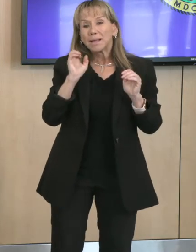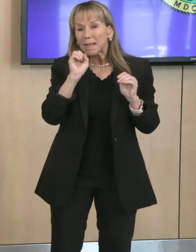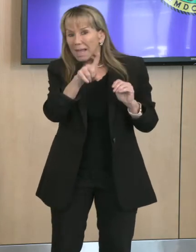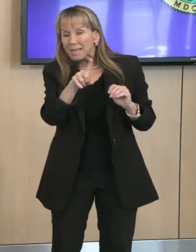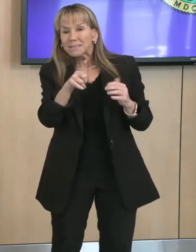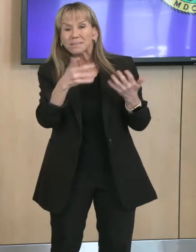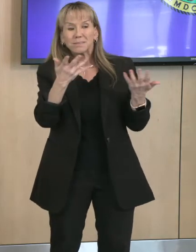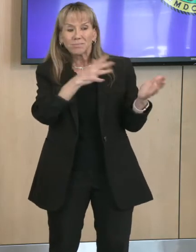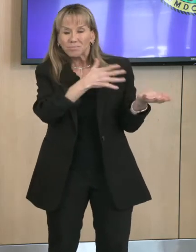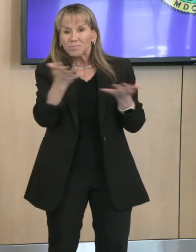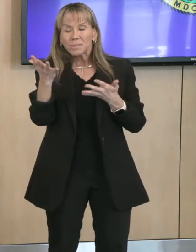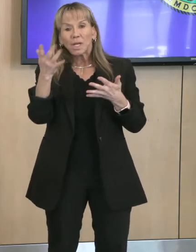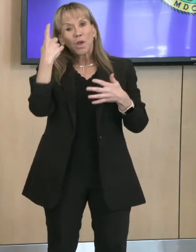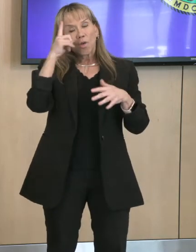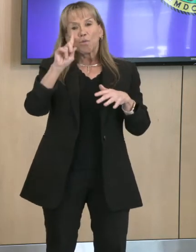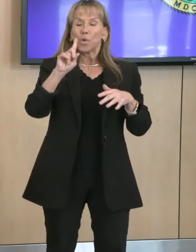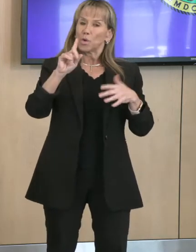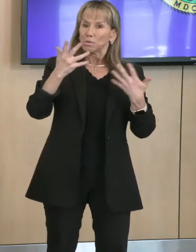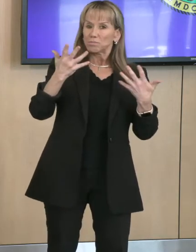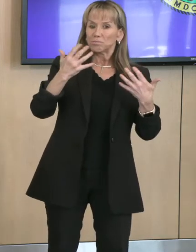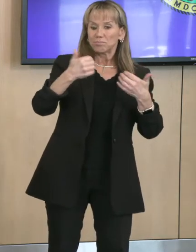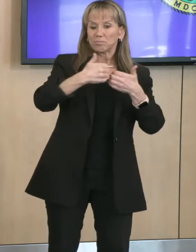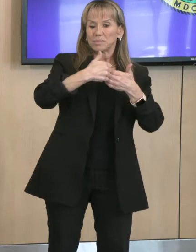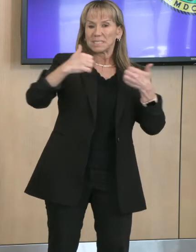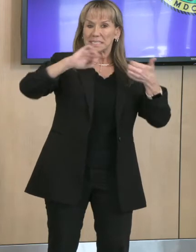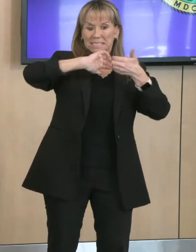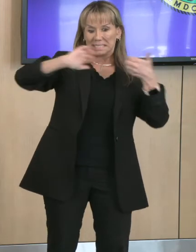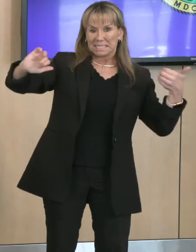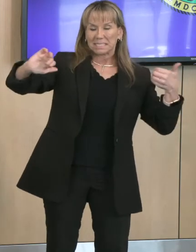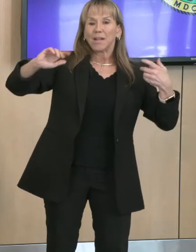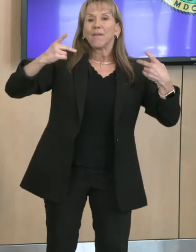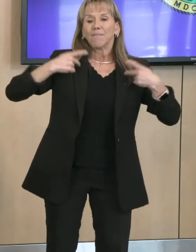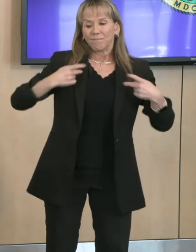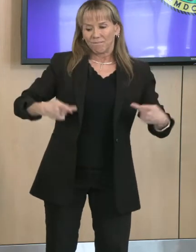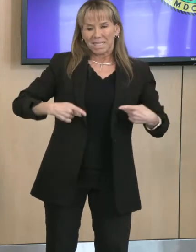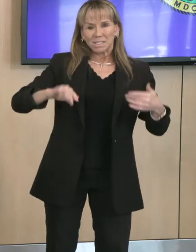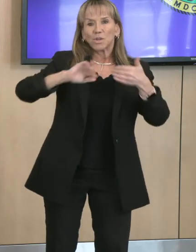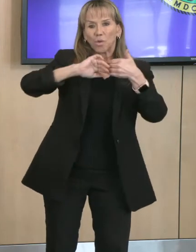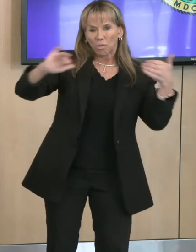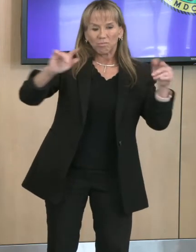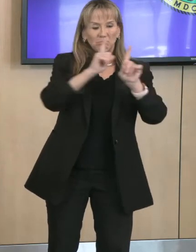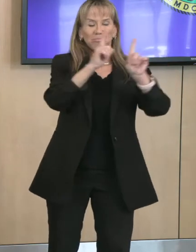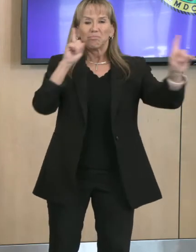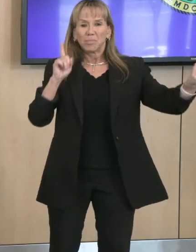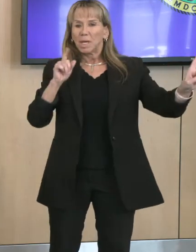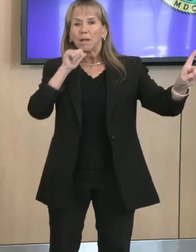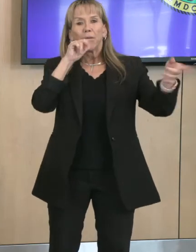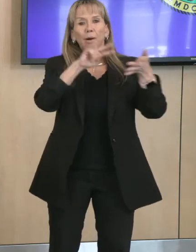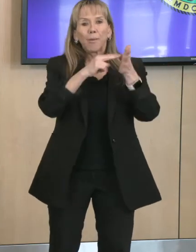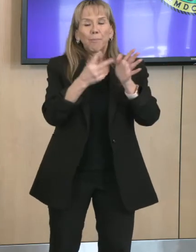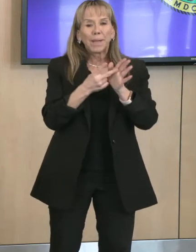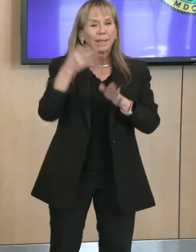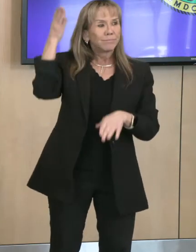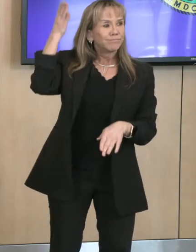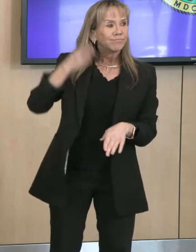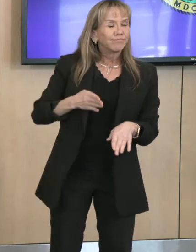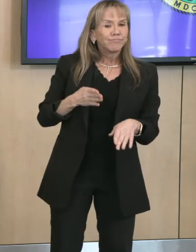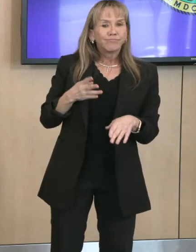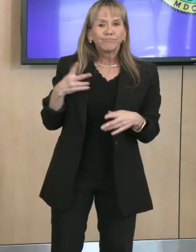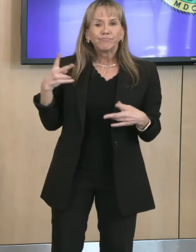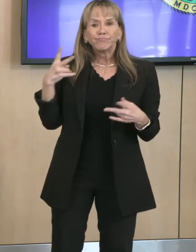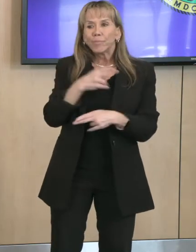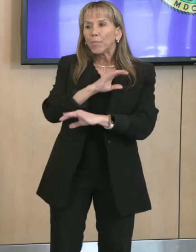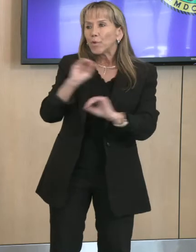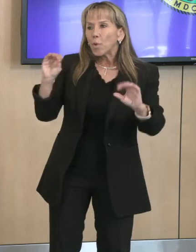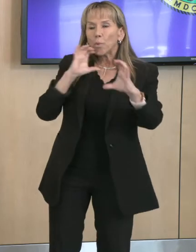a call for physical distancing. It is not a call to cut yourself off from those you love, your family and